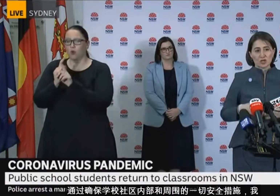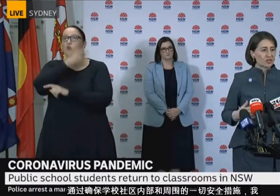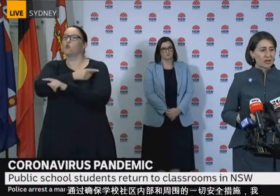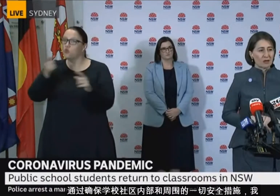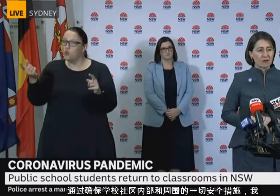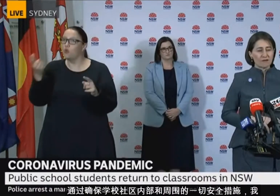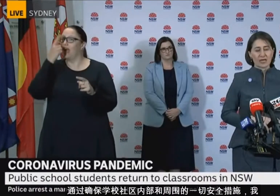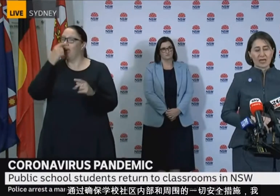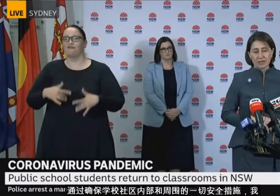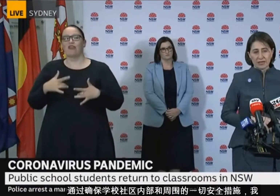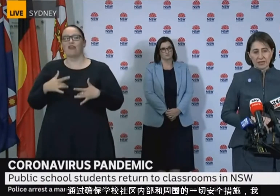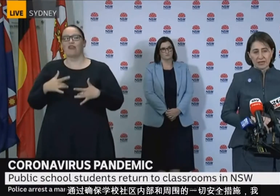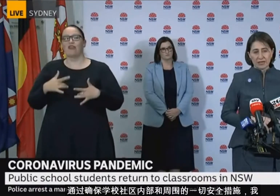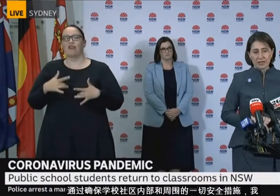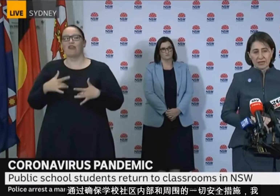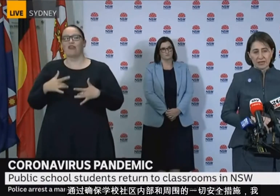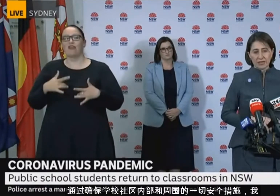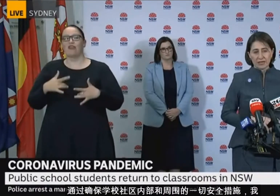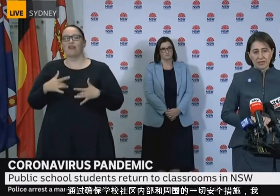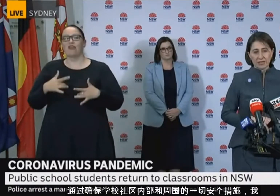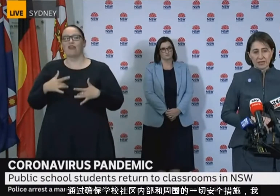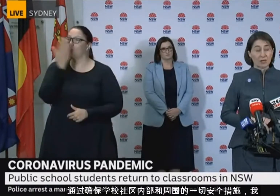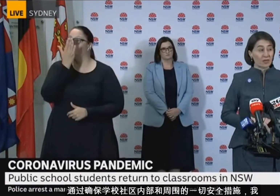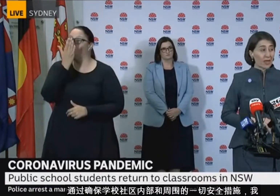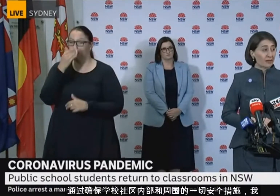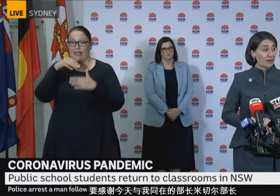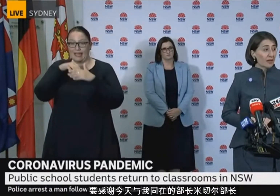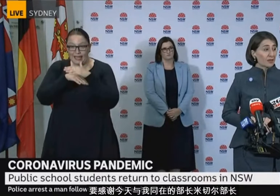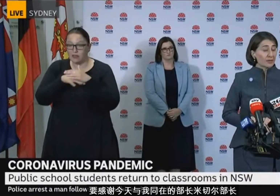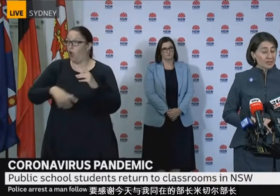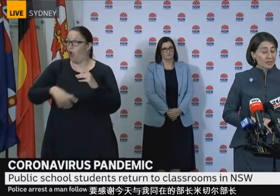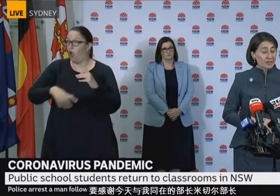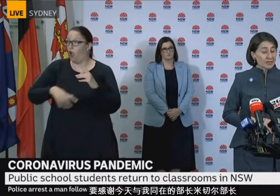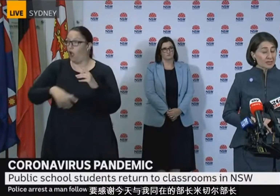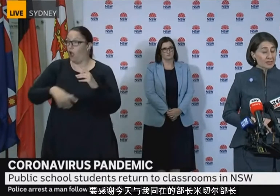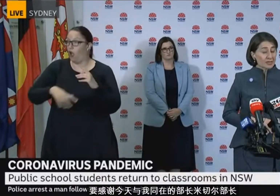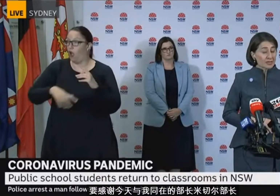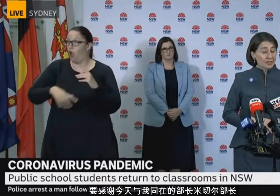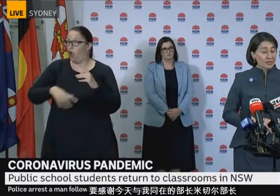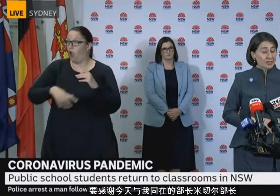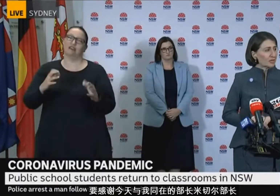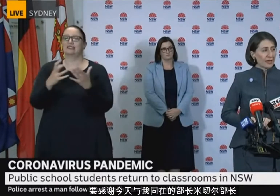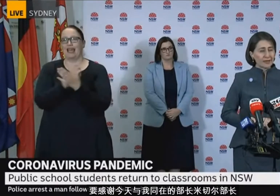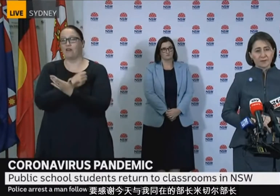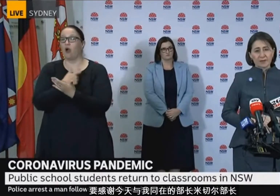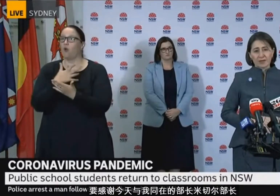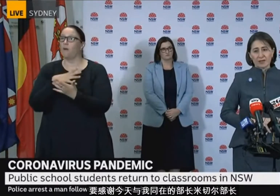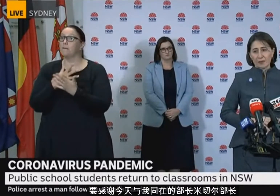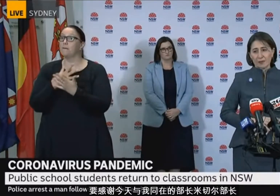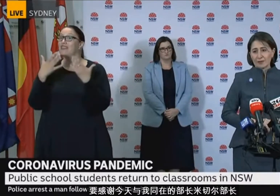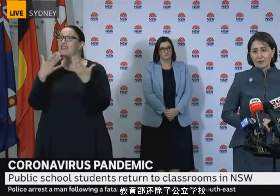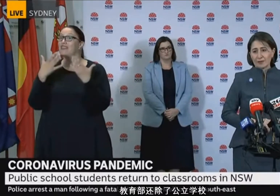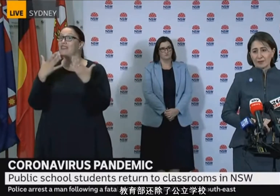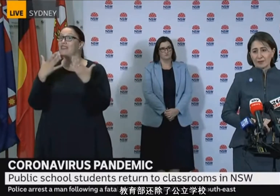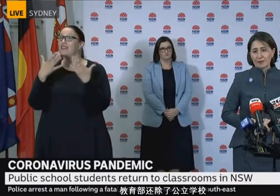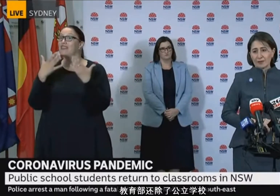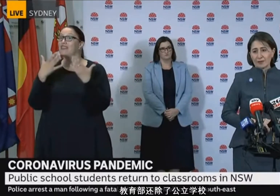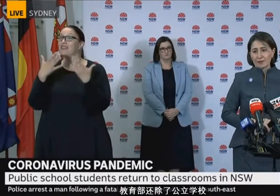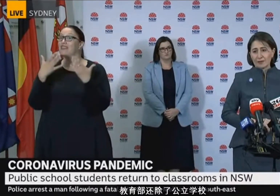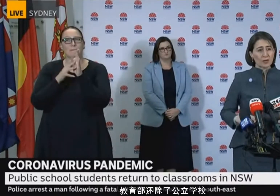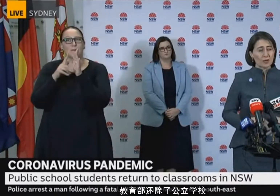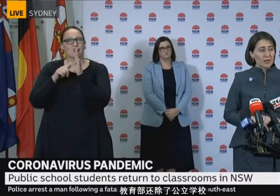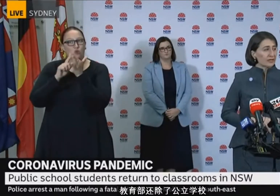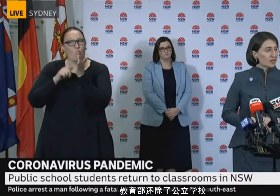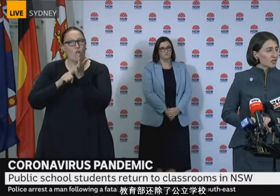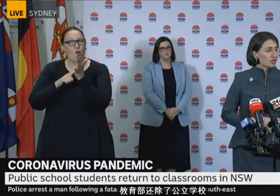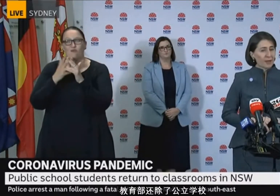by ensuring every measure of safety in and around our school communities. I want to thank the Minister Mitchell, who's with me today, the Department